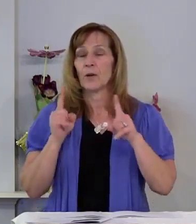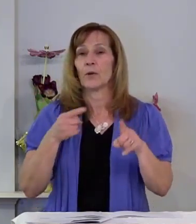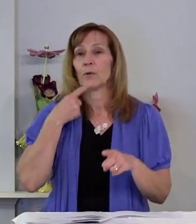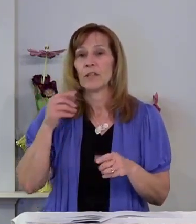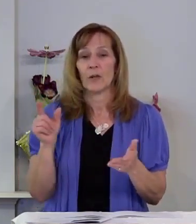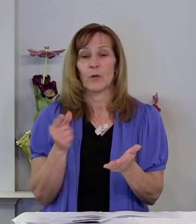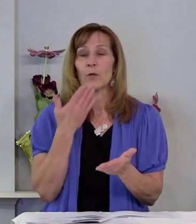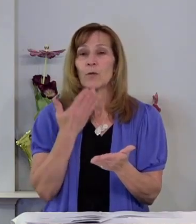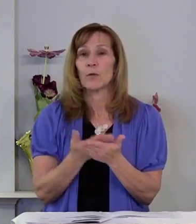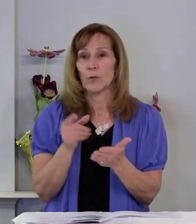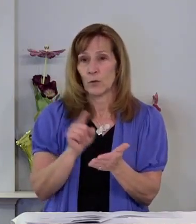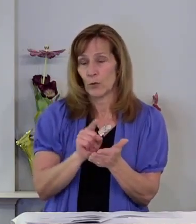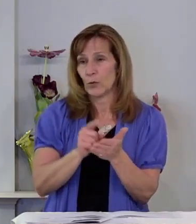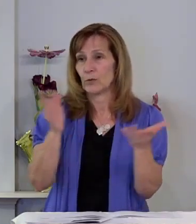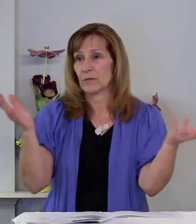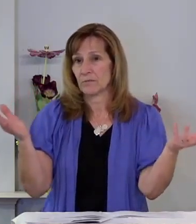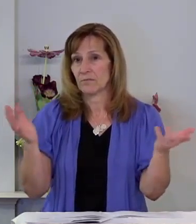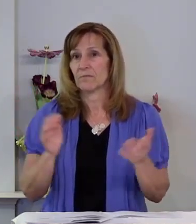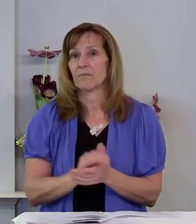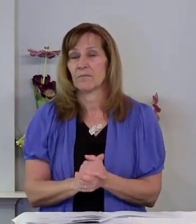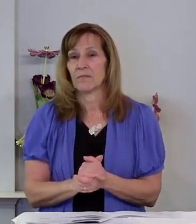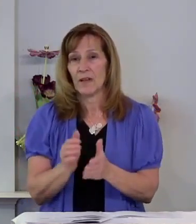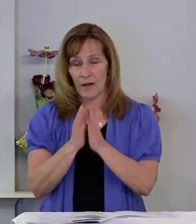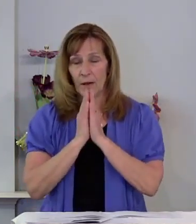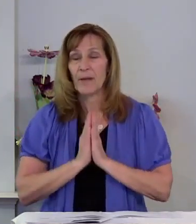But only one thing has changed.